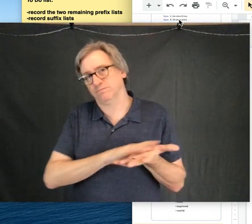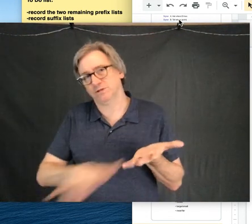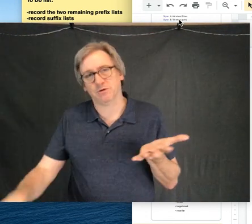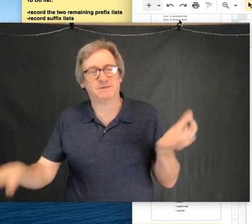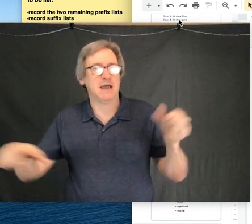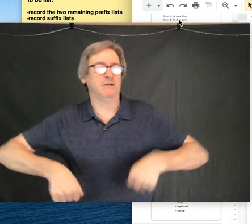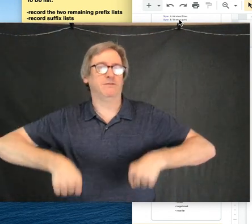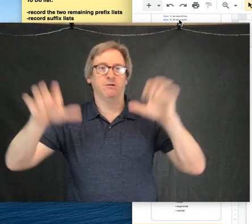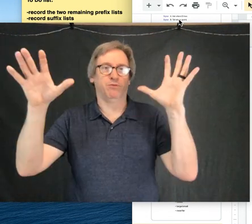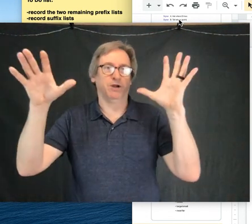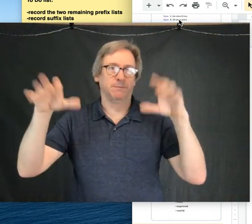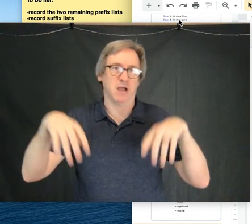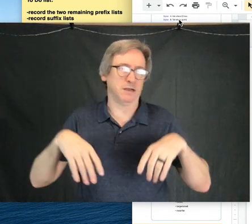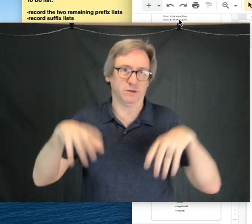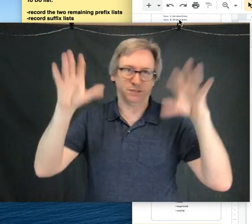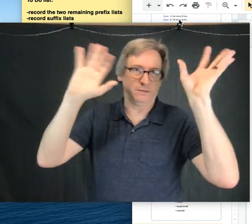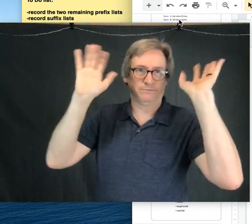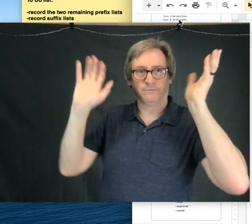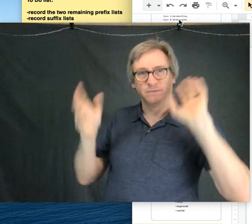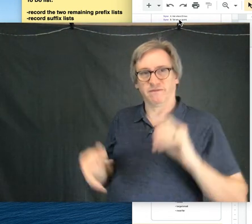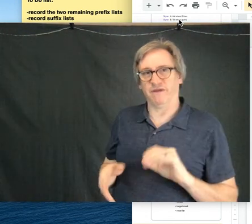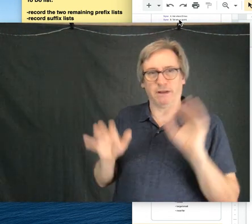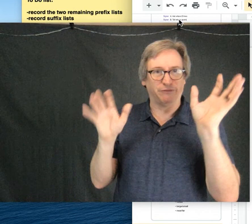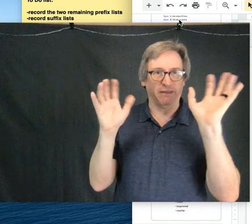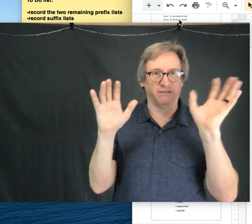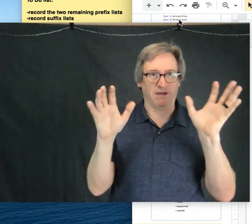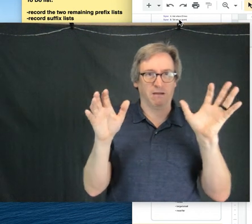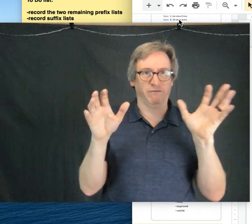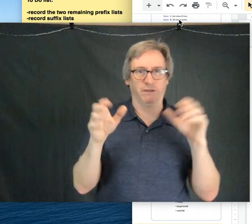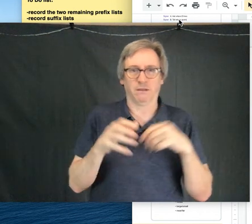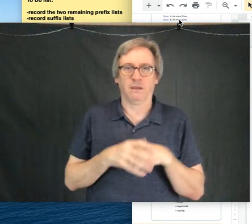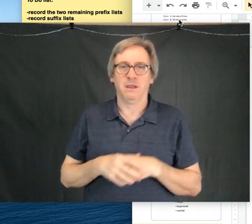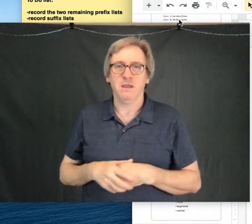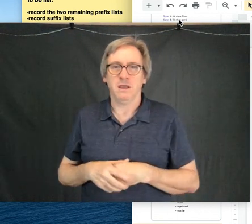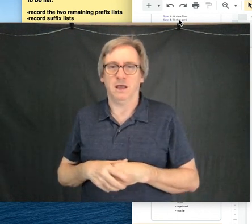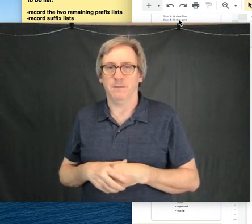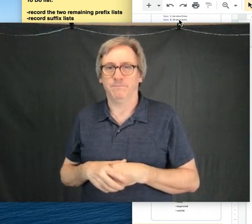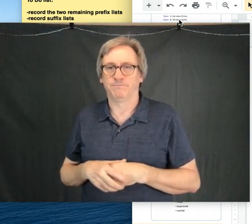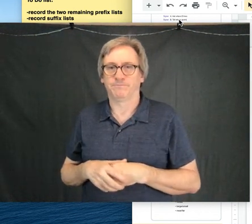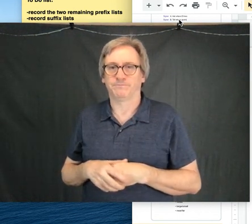of stripped down, and they're putting up condos and very expensive housing.